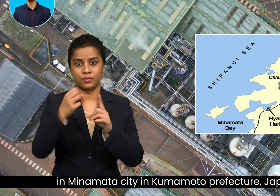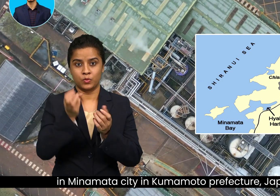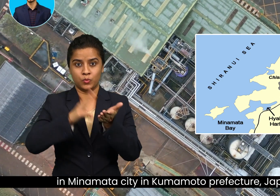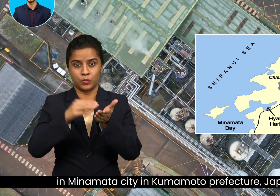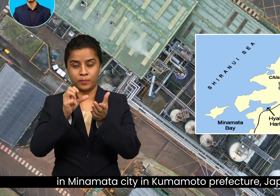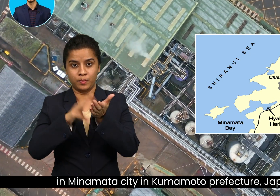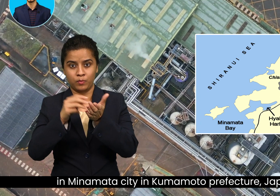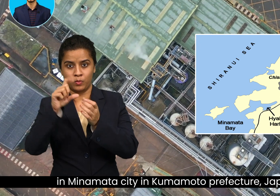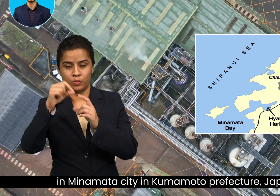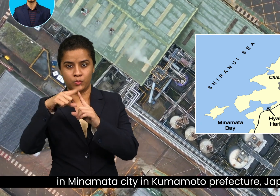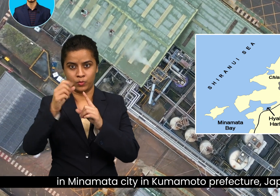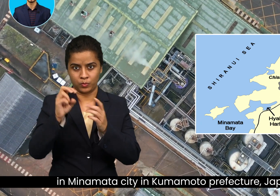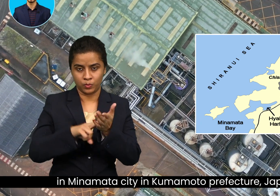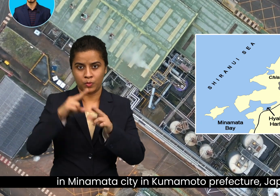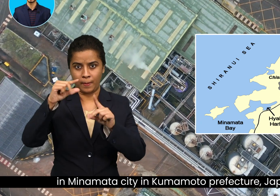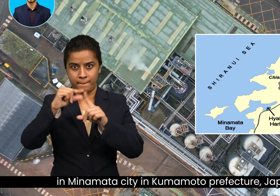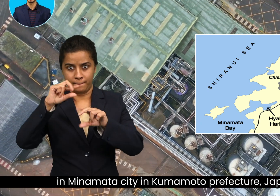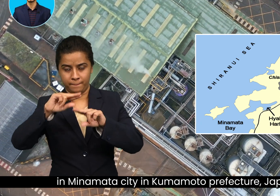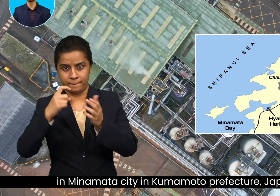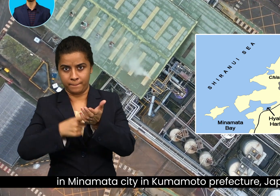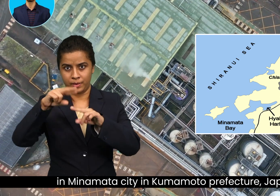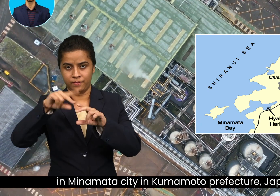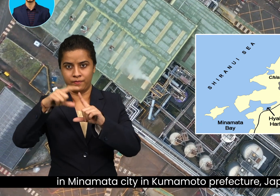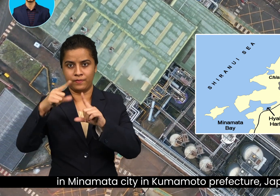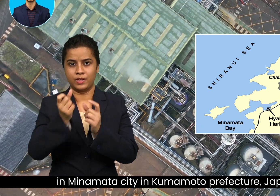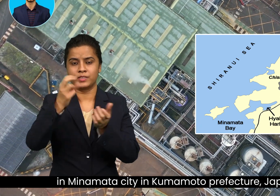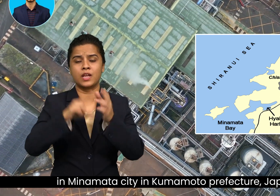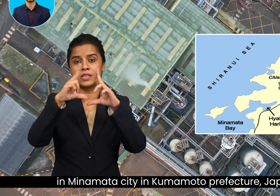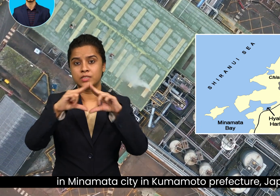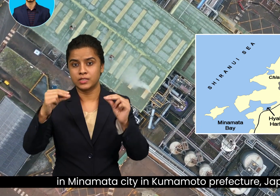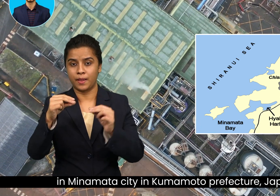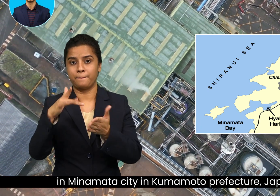Kumamoto Prefecture, Japan in 1956.